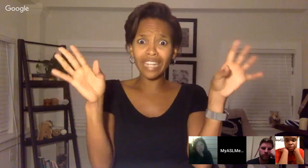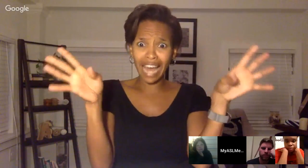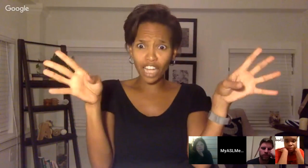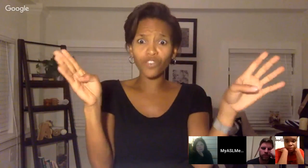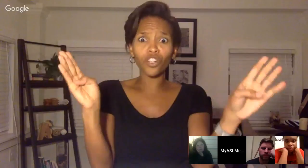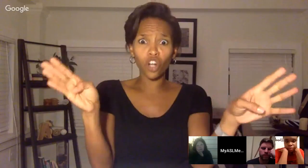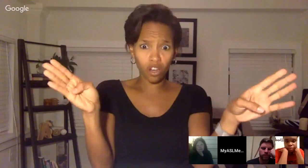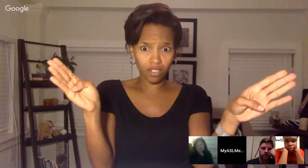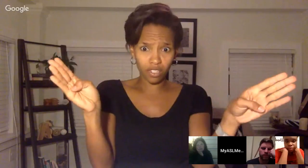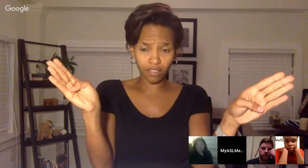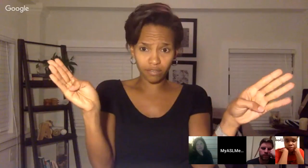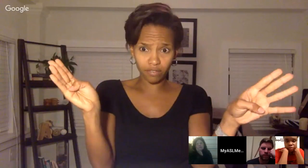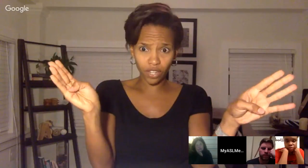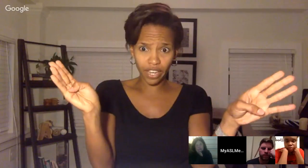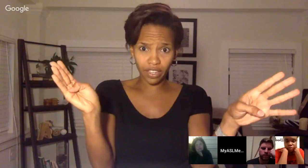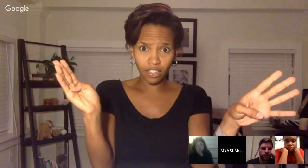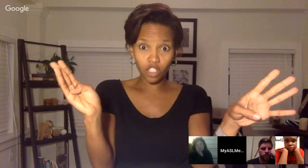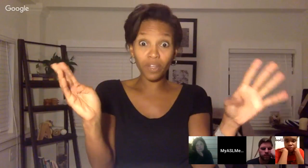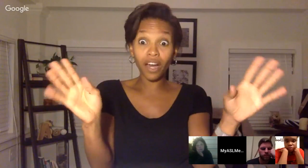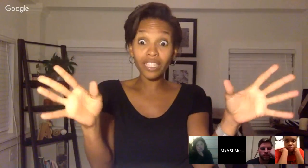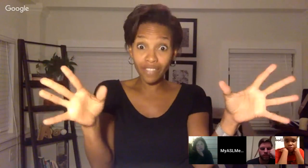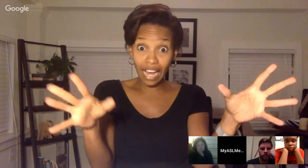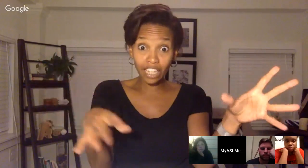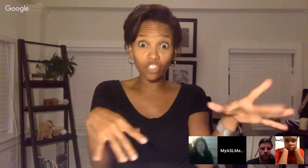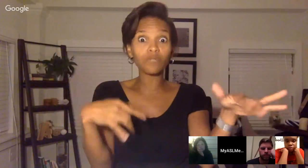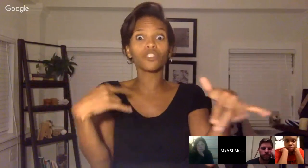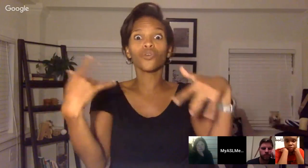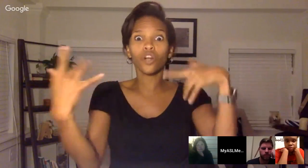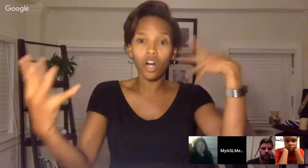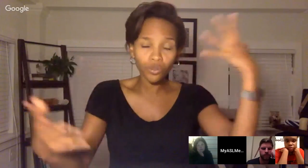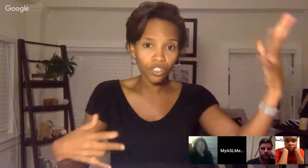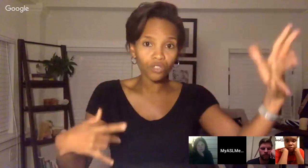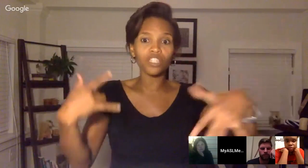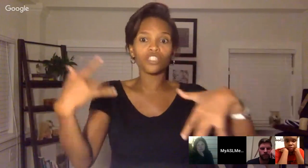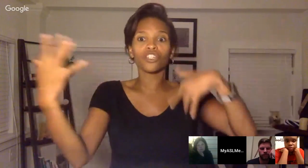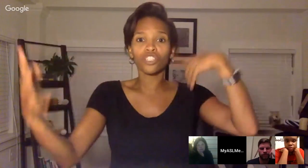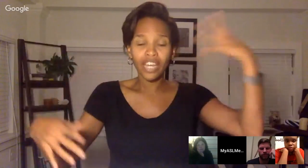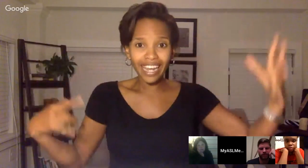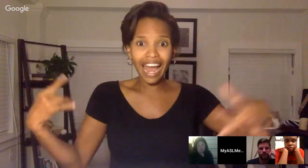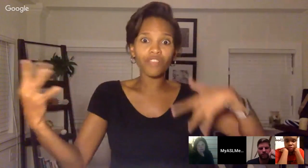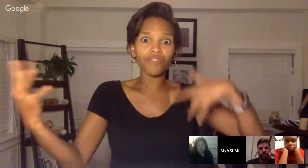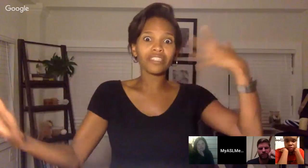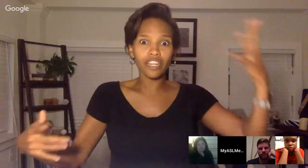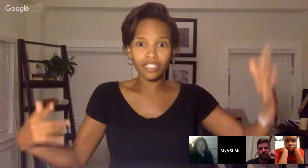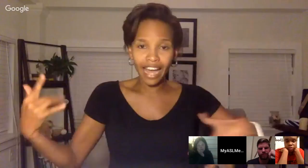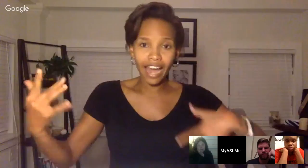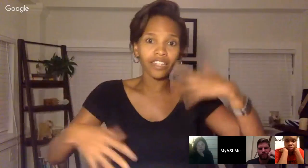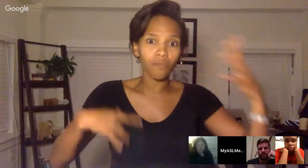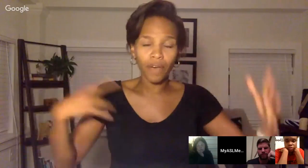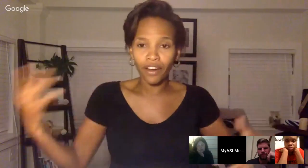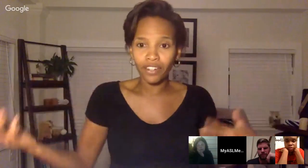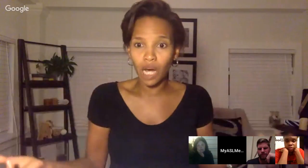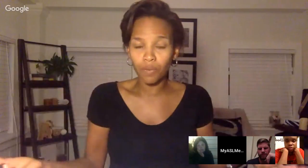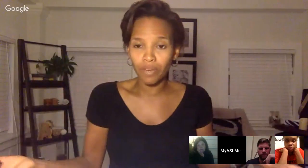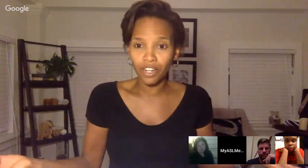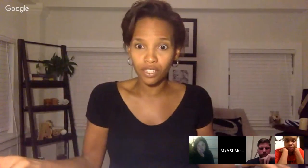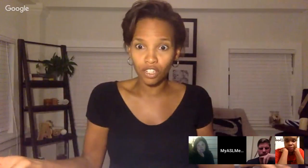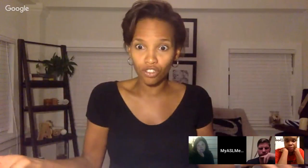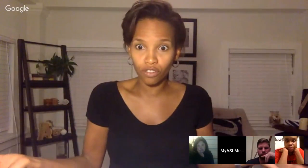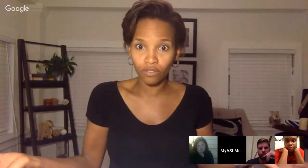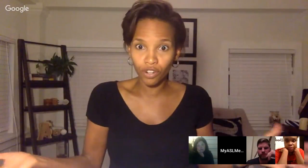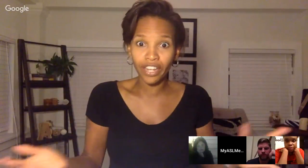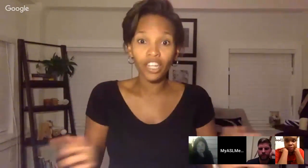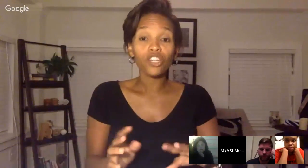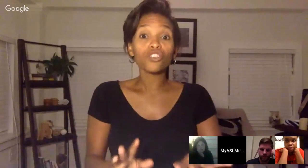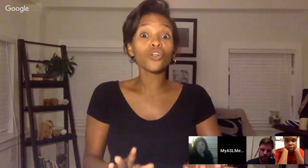about moving to Asheville or Austin. Okay, so because of that, she's been doing all sorts of research, gathering data, comparing to help make her